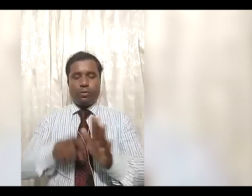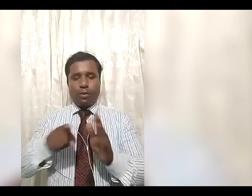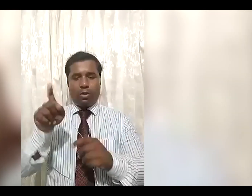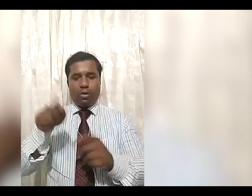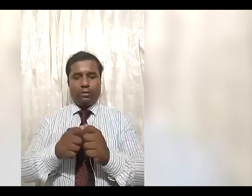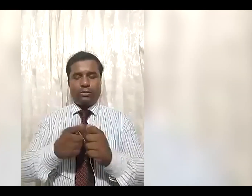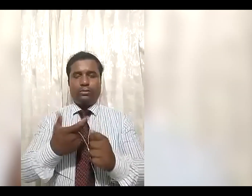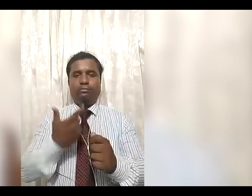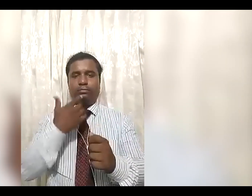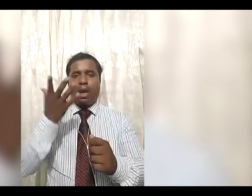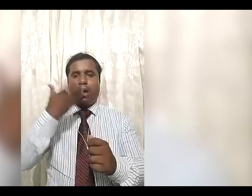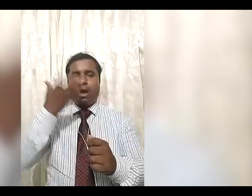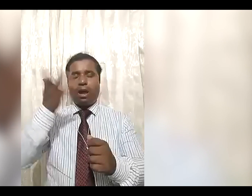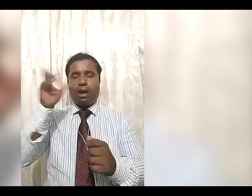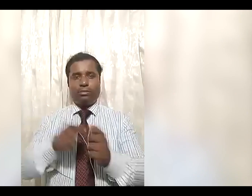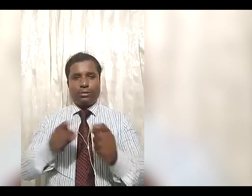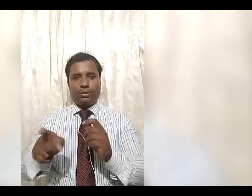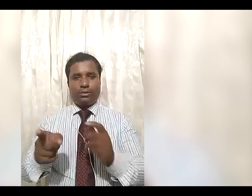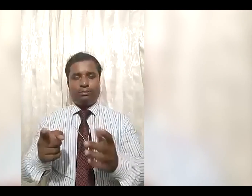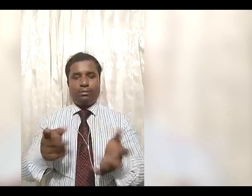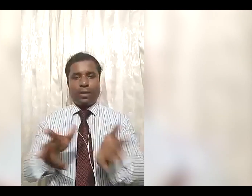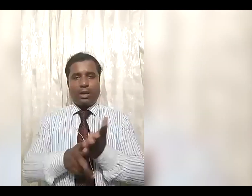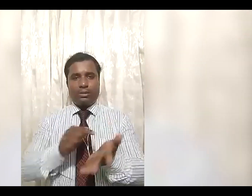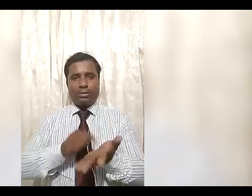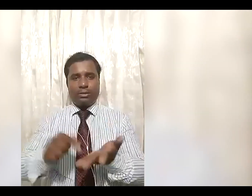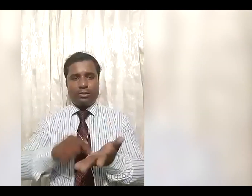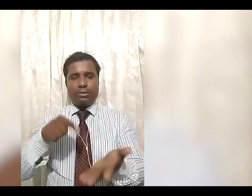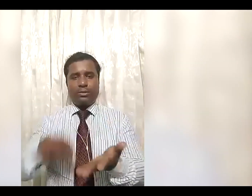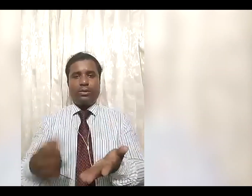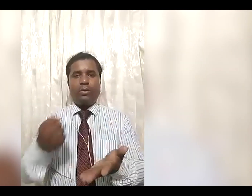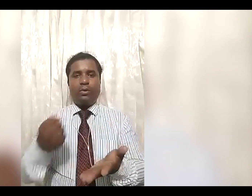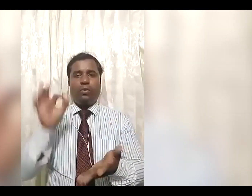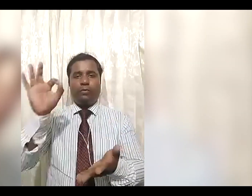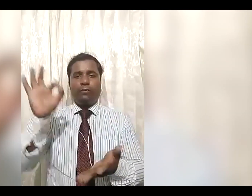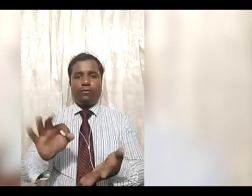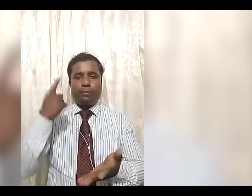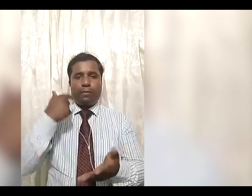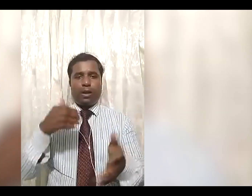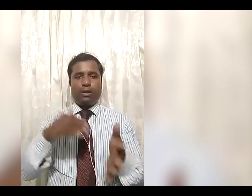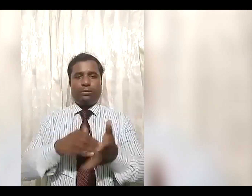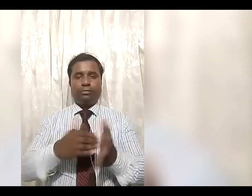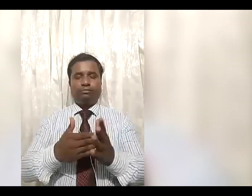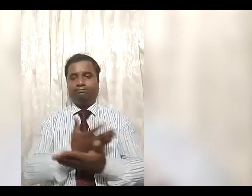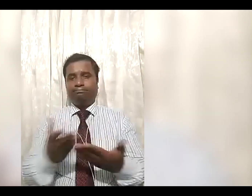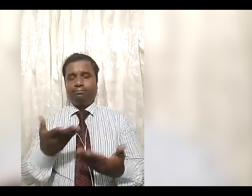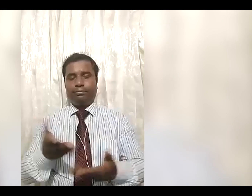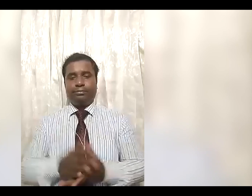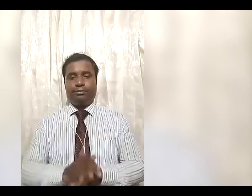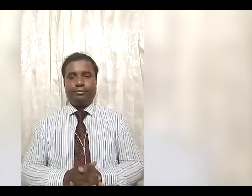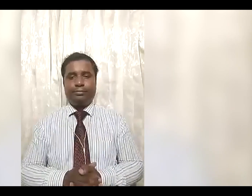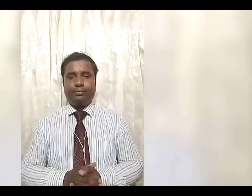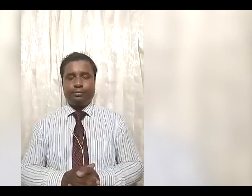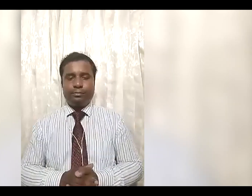an ask. But what we could perhaps do is, we have this quota of women parliamentarians. Can we encourage